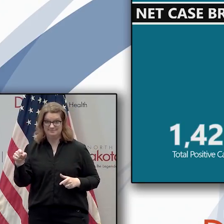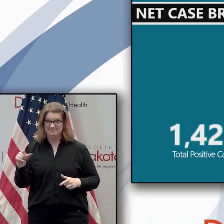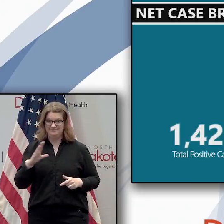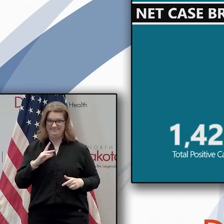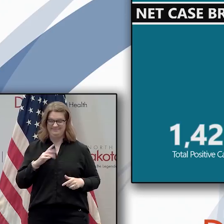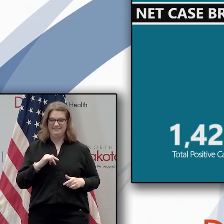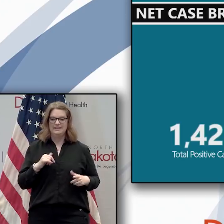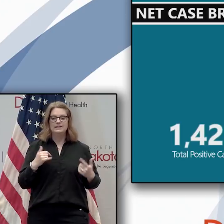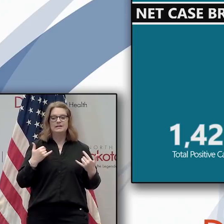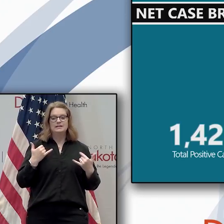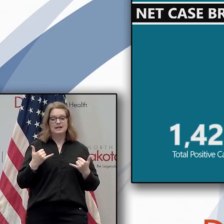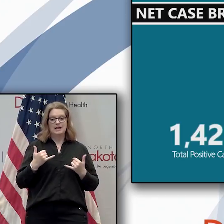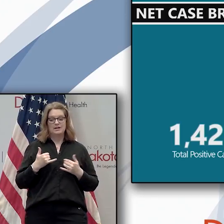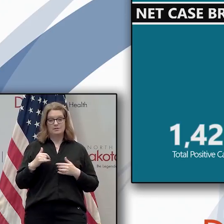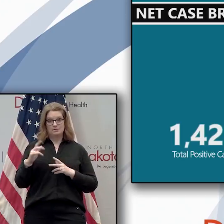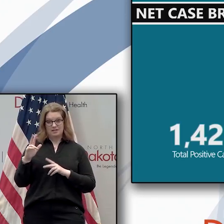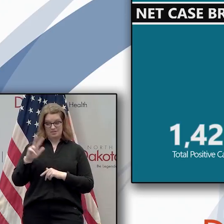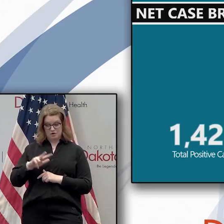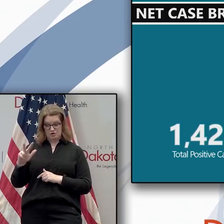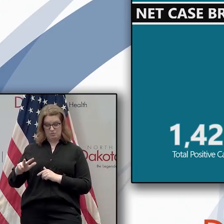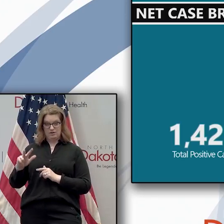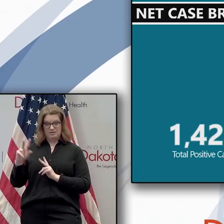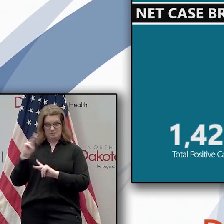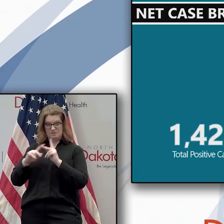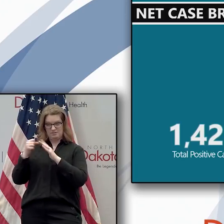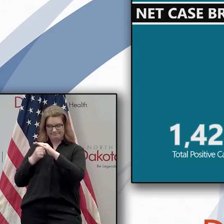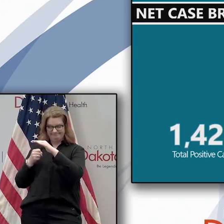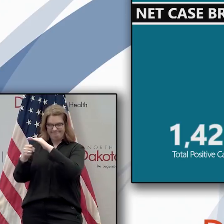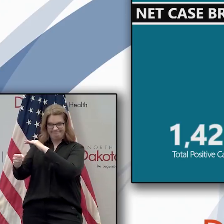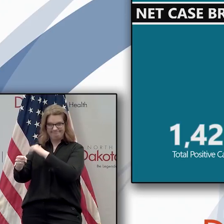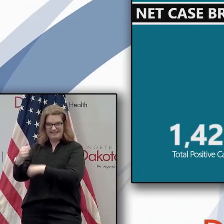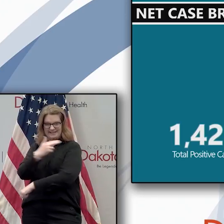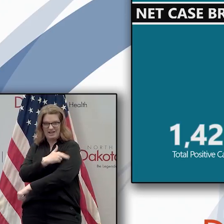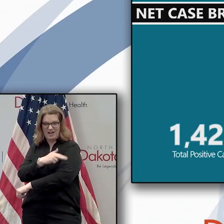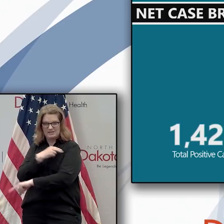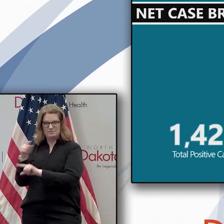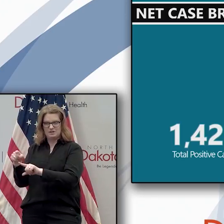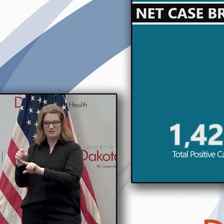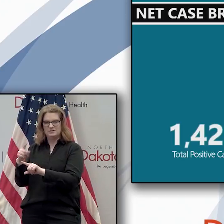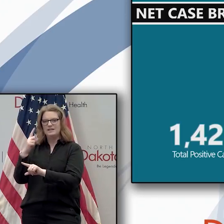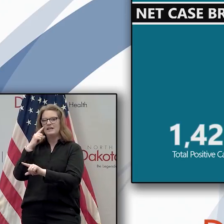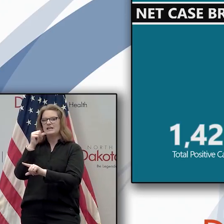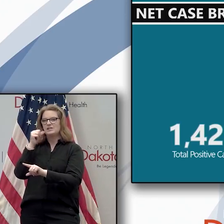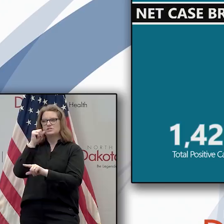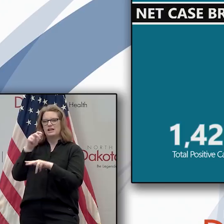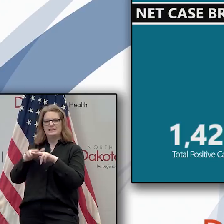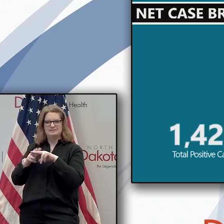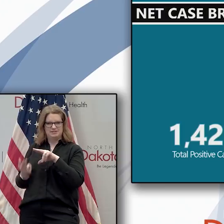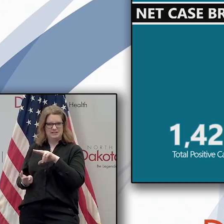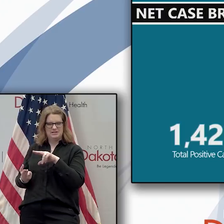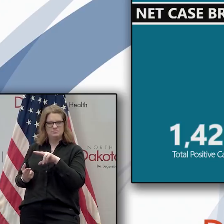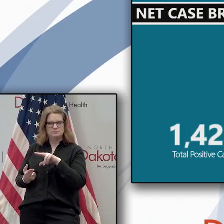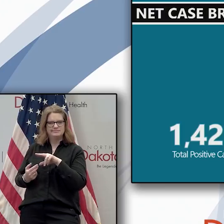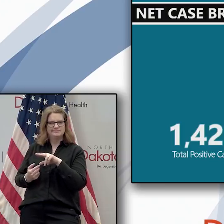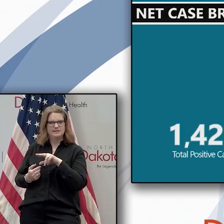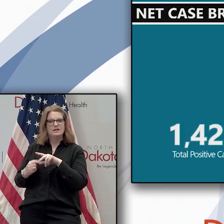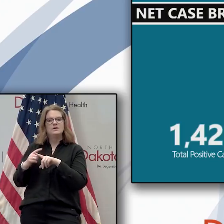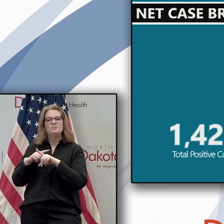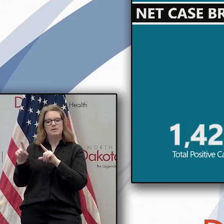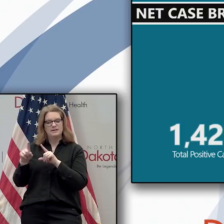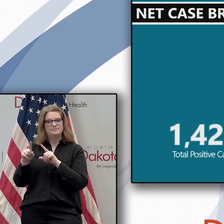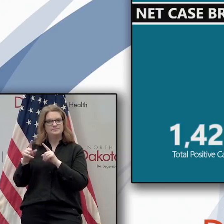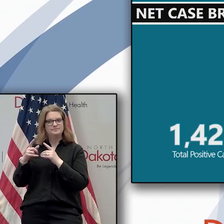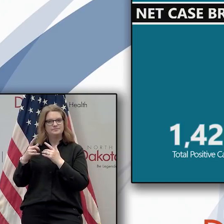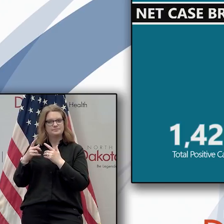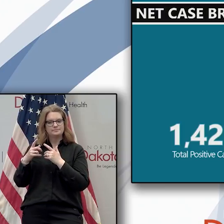have 33 hospitalized, which is I think down 1 from yesterday and similar to numbers earlier in the week, but there